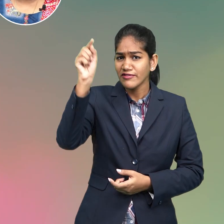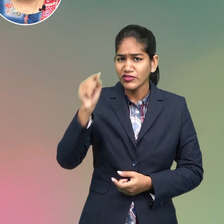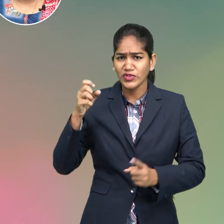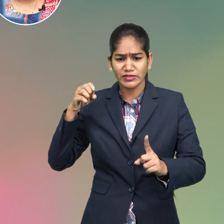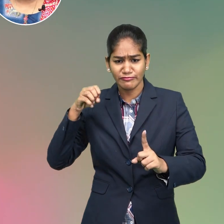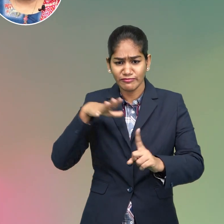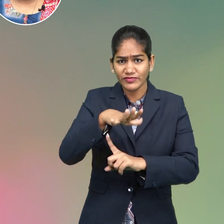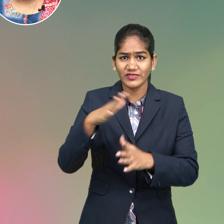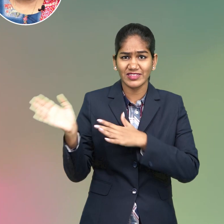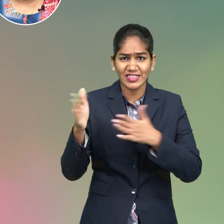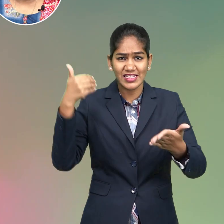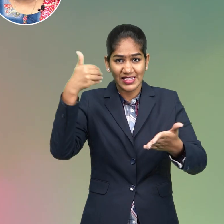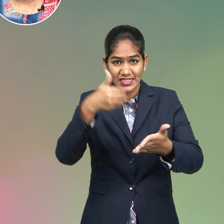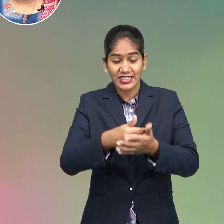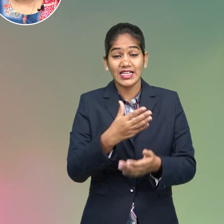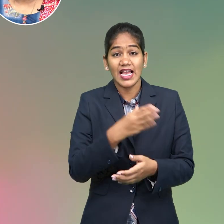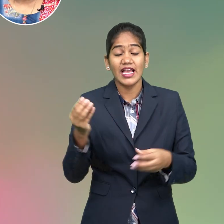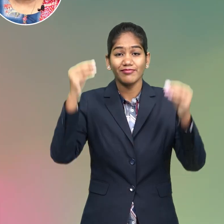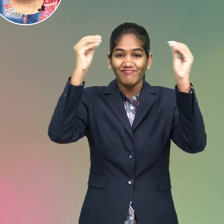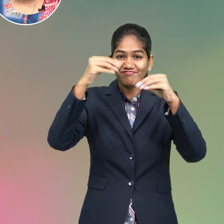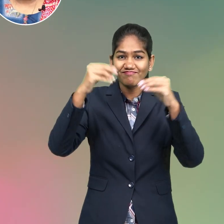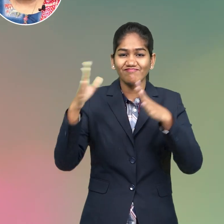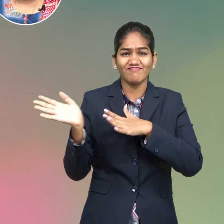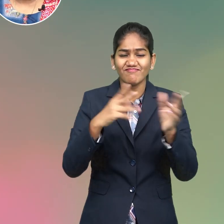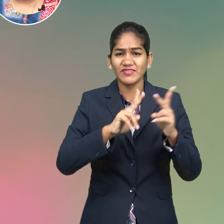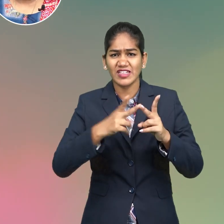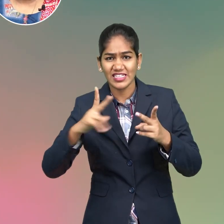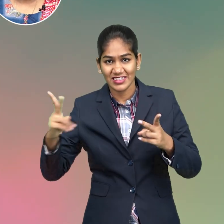Factors influencing climate and weather.